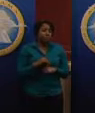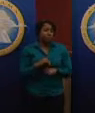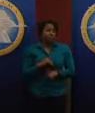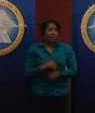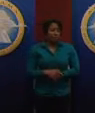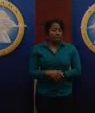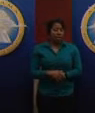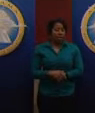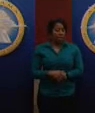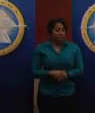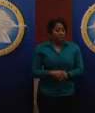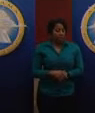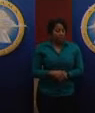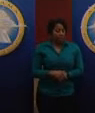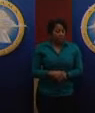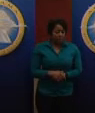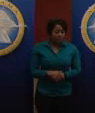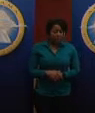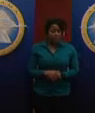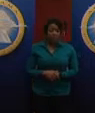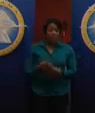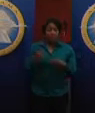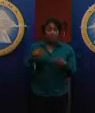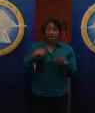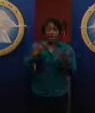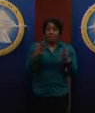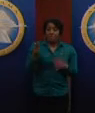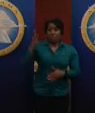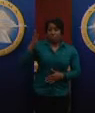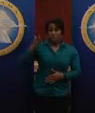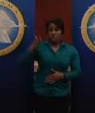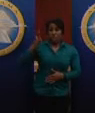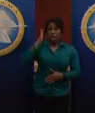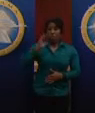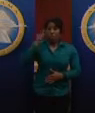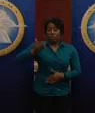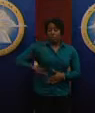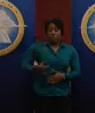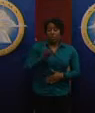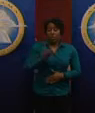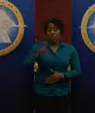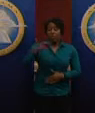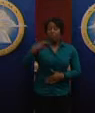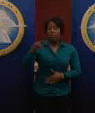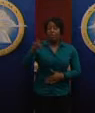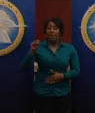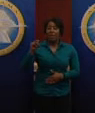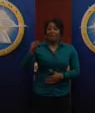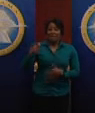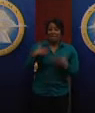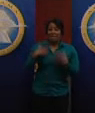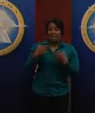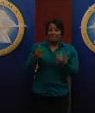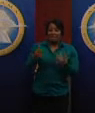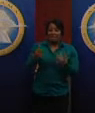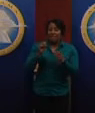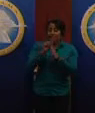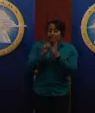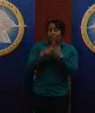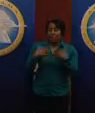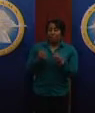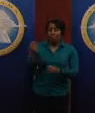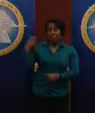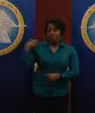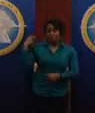Education. As I mentioned, in a few minutes when I finish the presentation, we'll introduce Dr. Harris, our state health officer, and the Department of Public Health. They